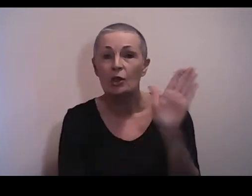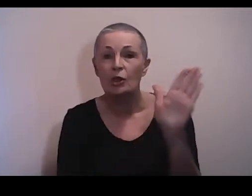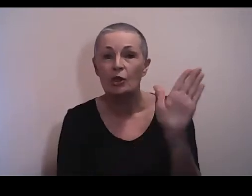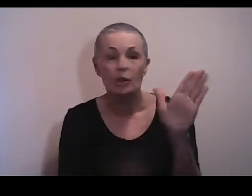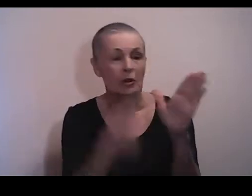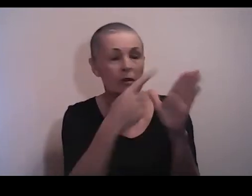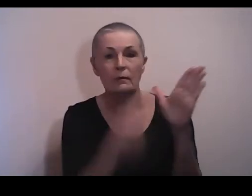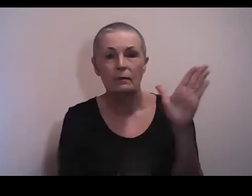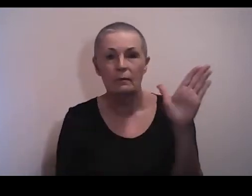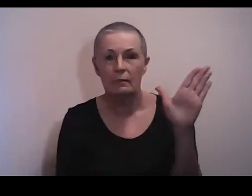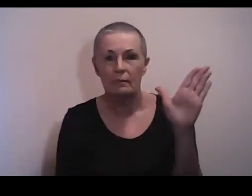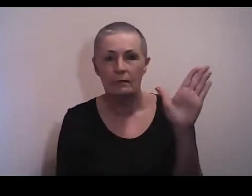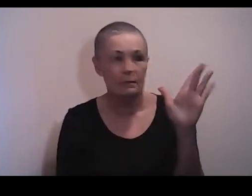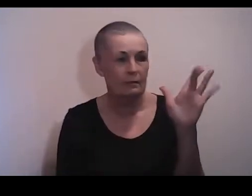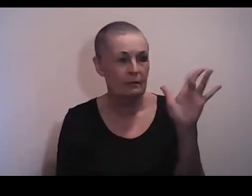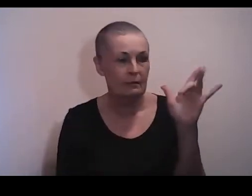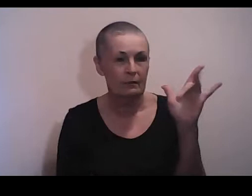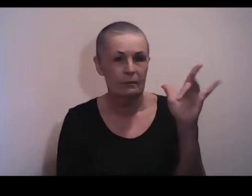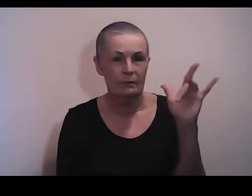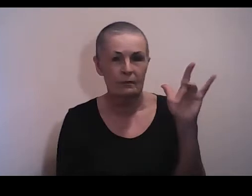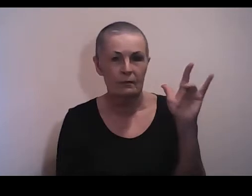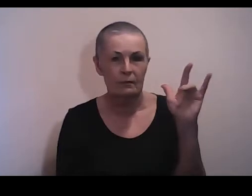middle finger in your palm.